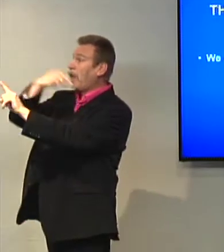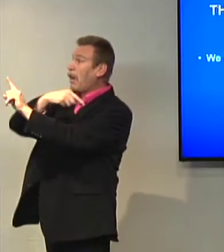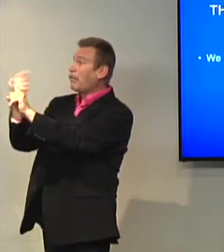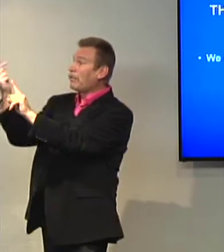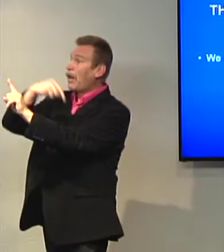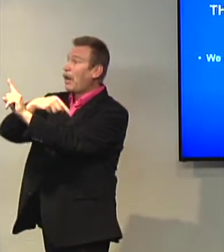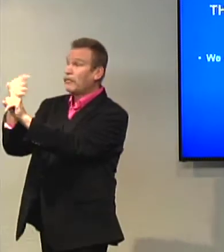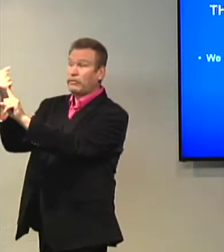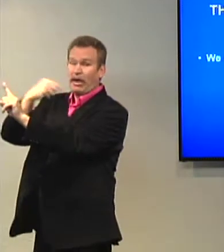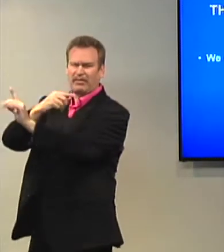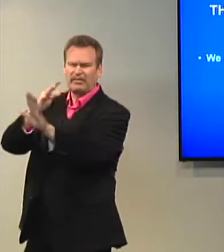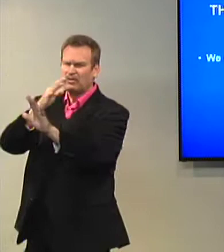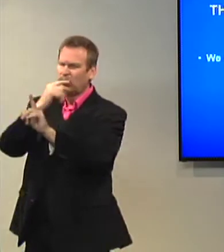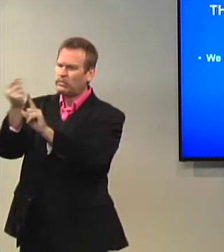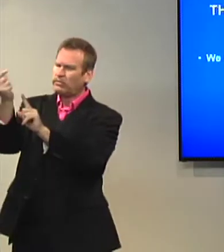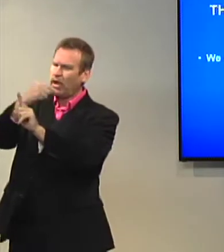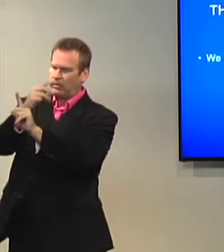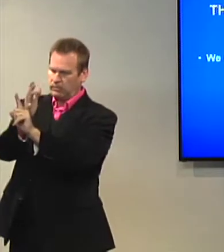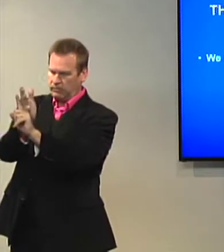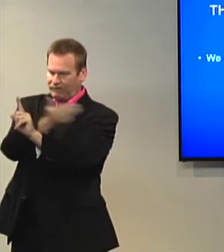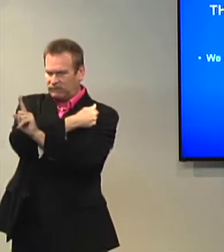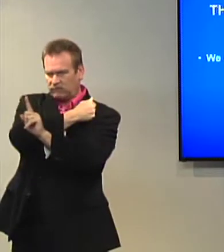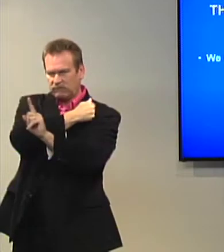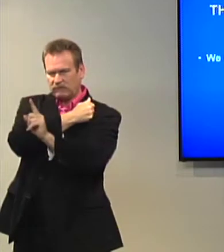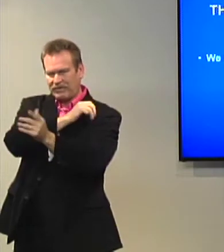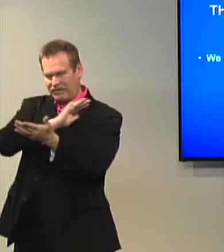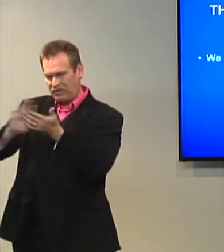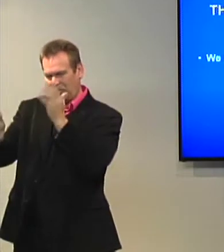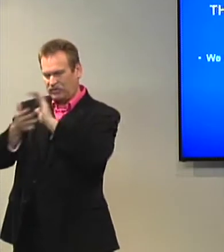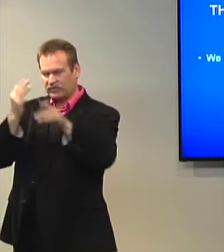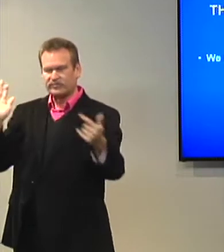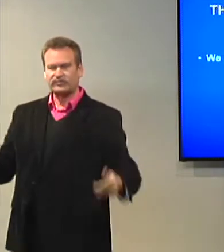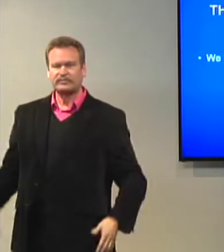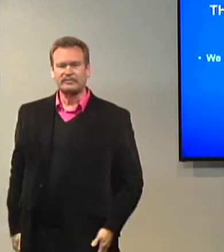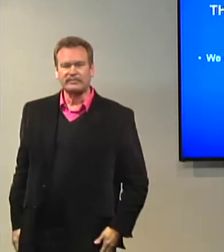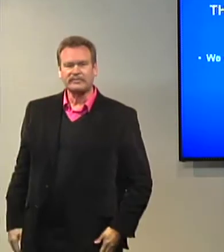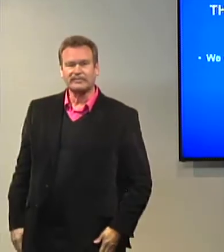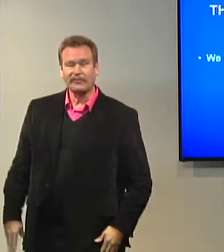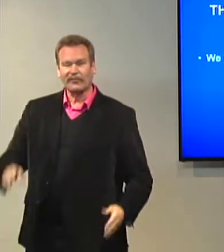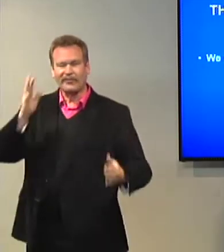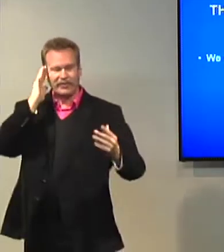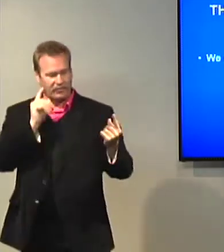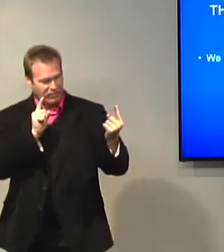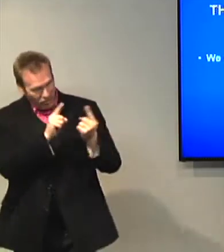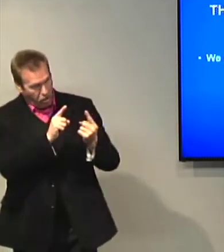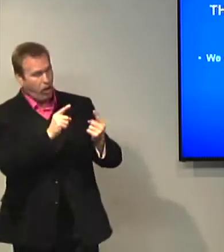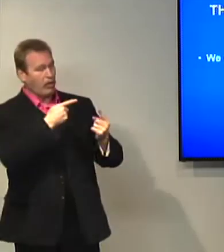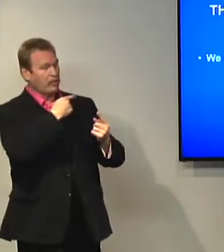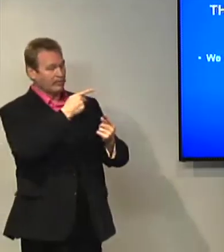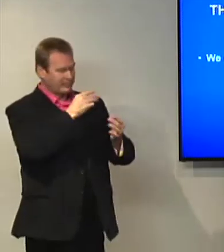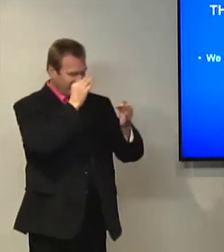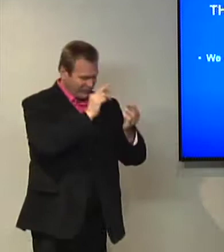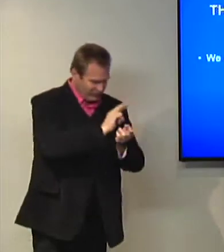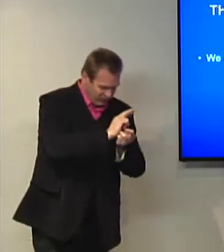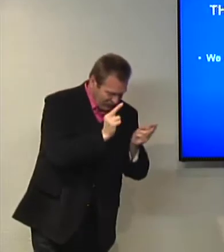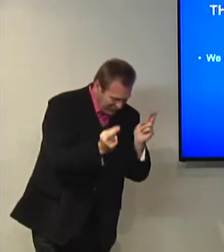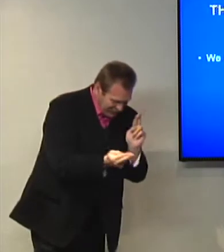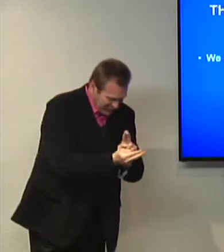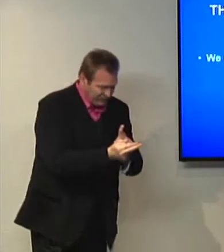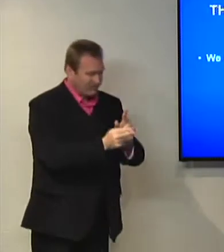You know, when things pop up and people keep referring back to the past and keep referring back to past sins that you've done, like if you meet